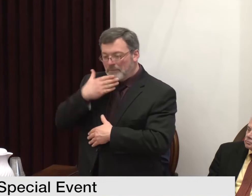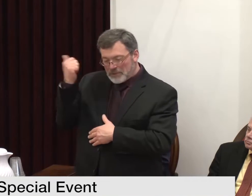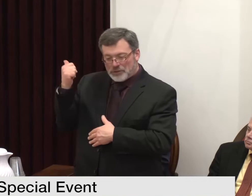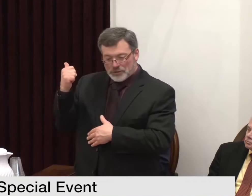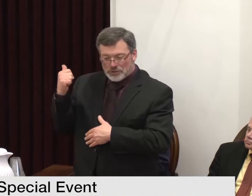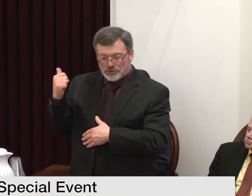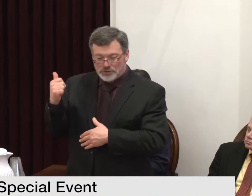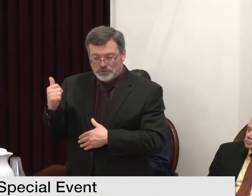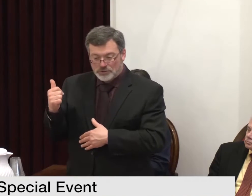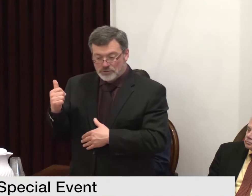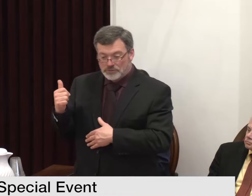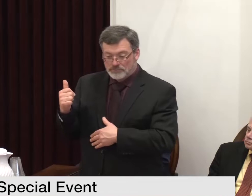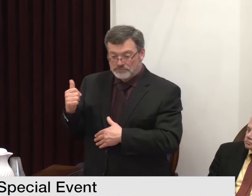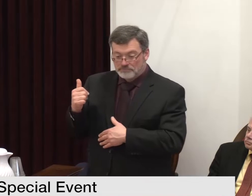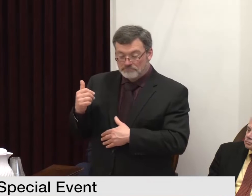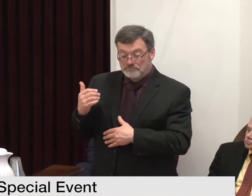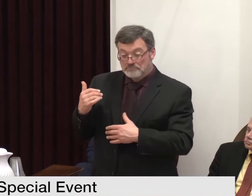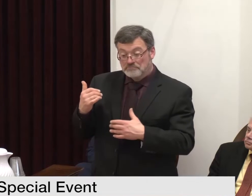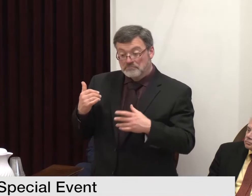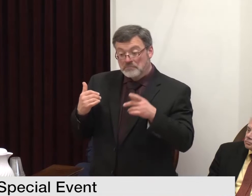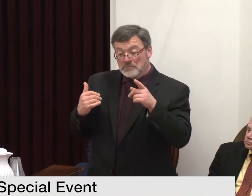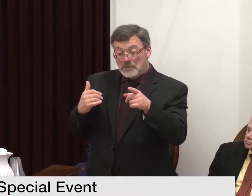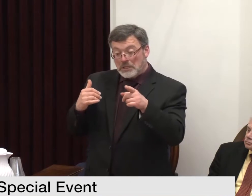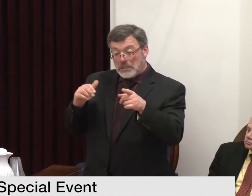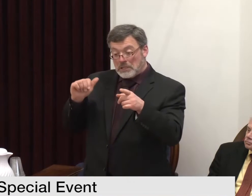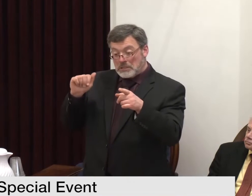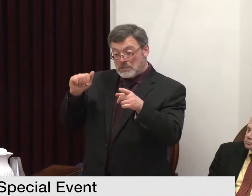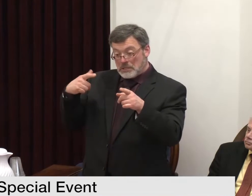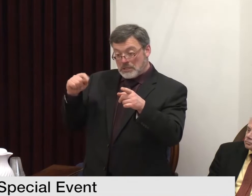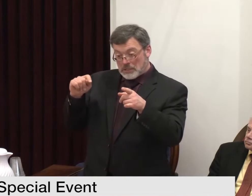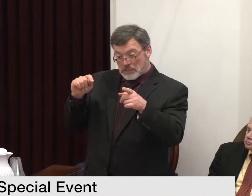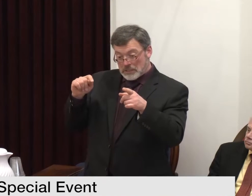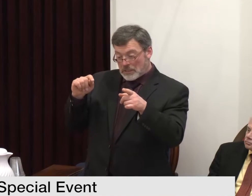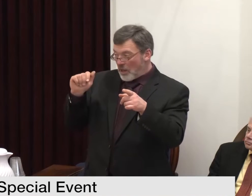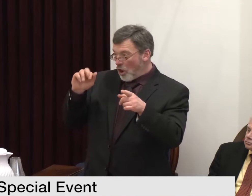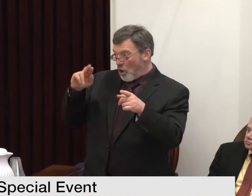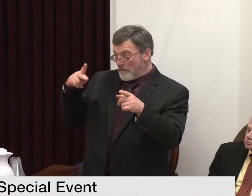money into the economy, generating the revenue that's supporting budget